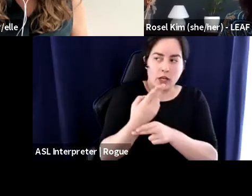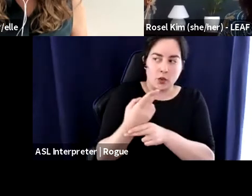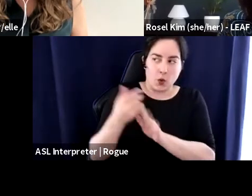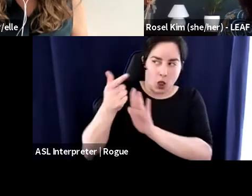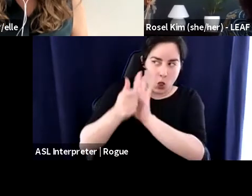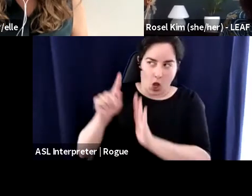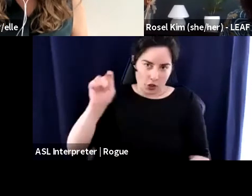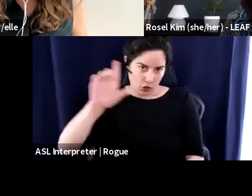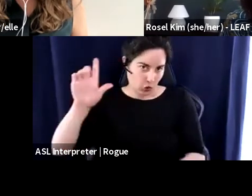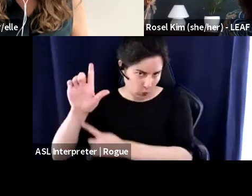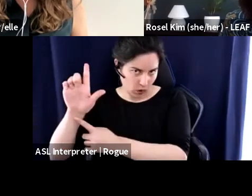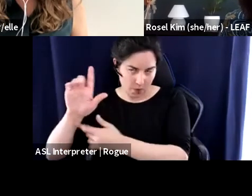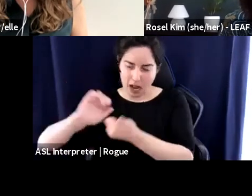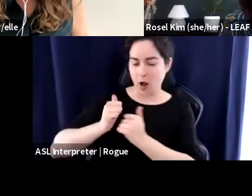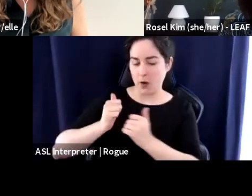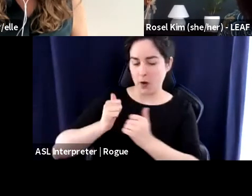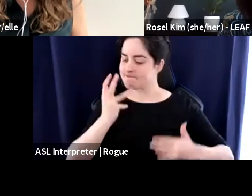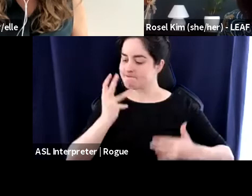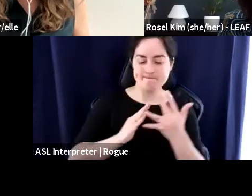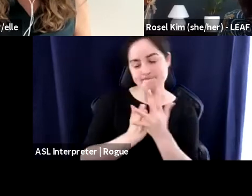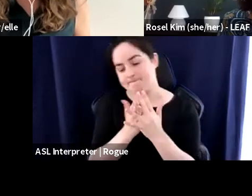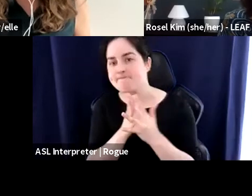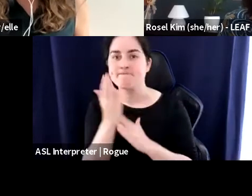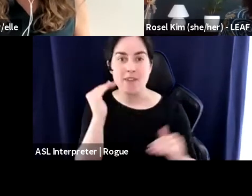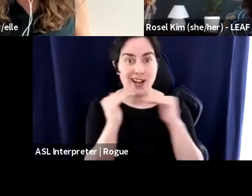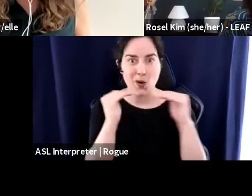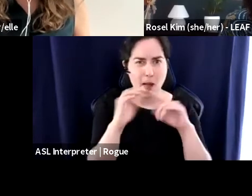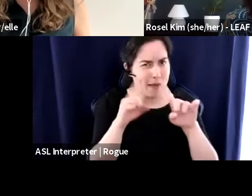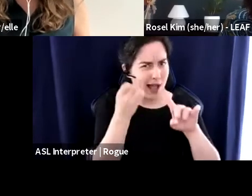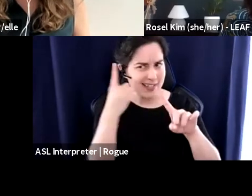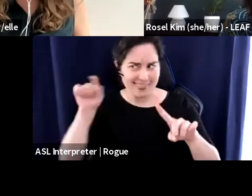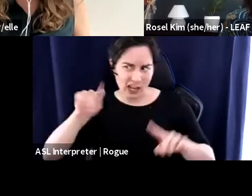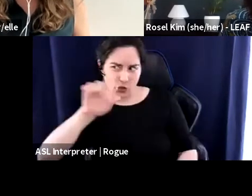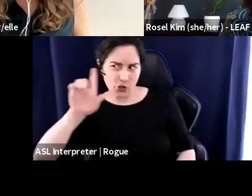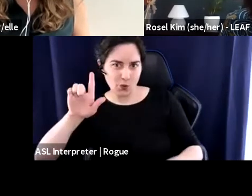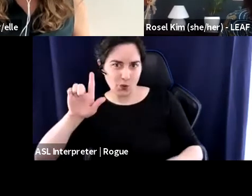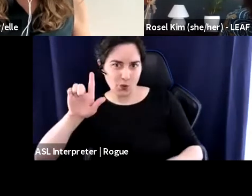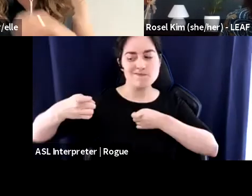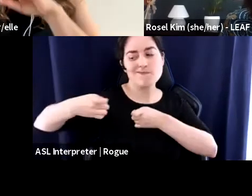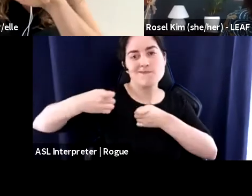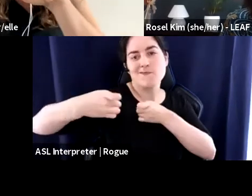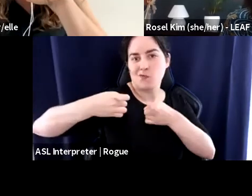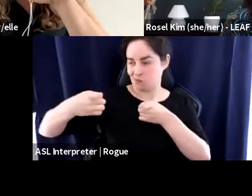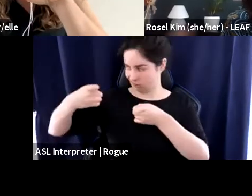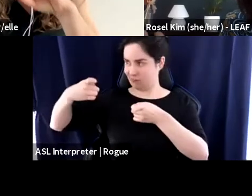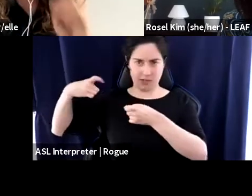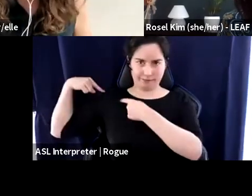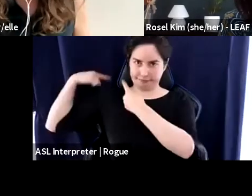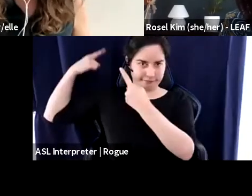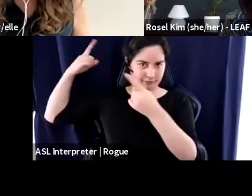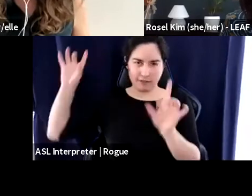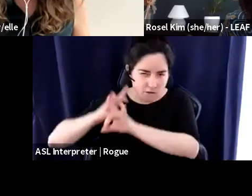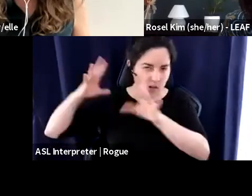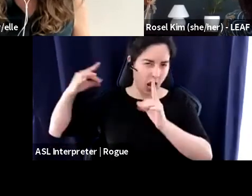to acknowledge that it is also a tool for violence and harm. And I think that we need